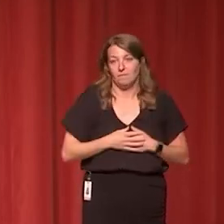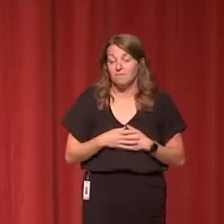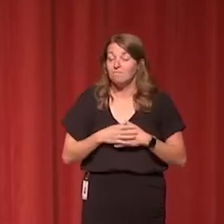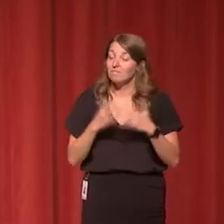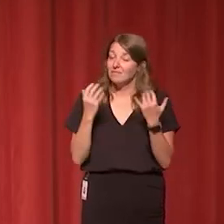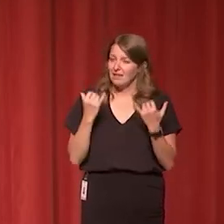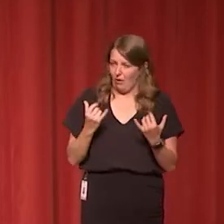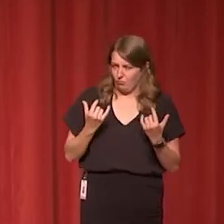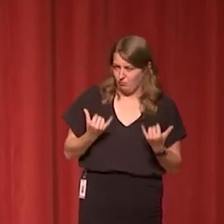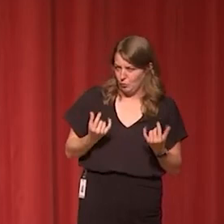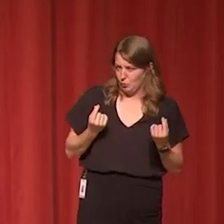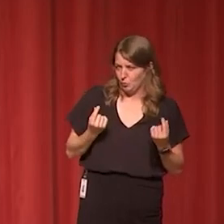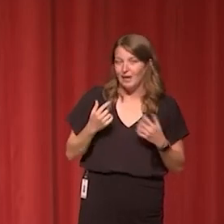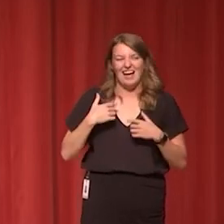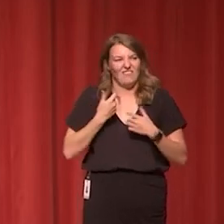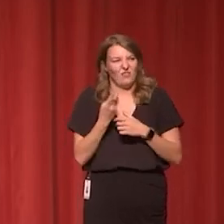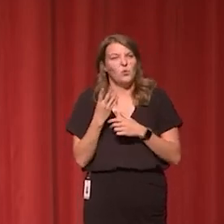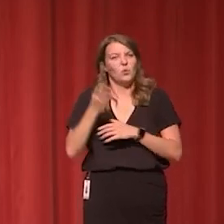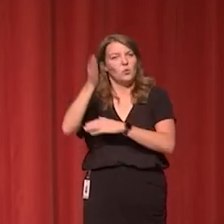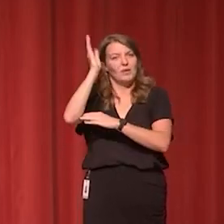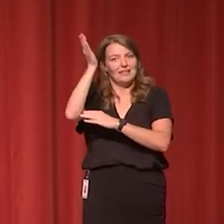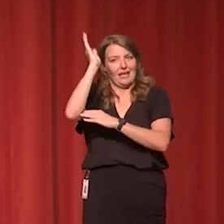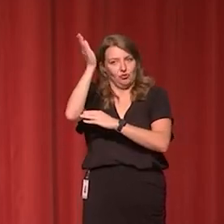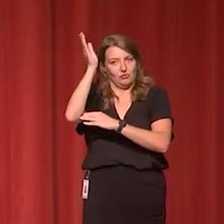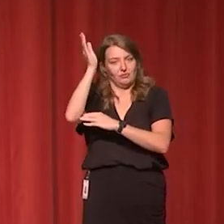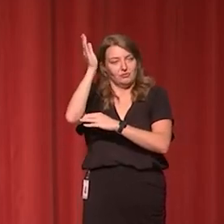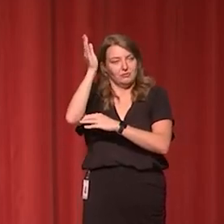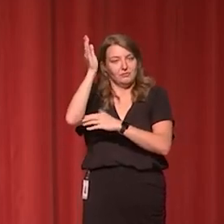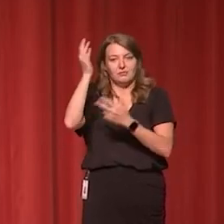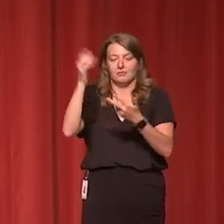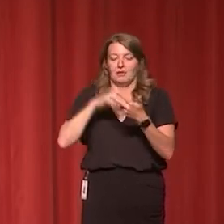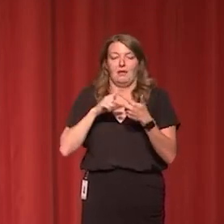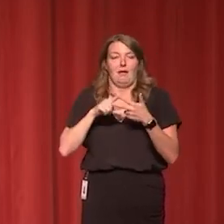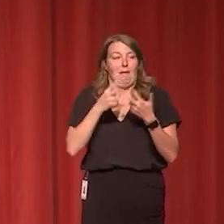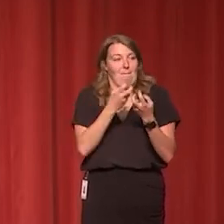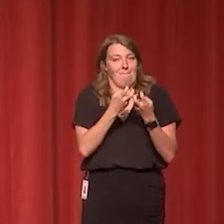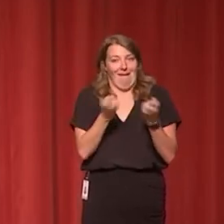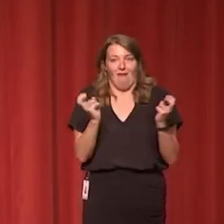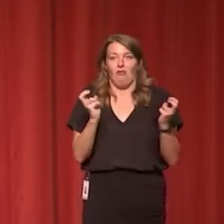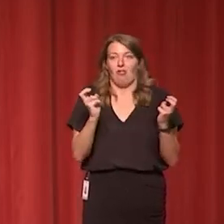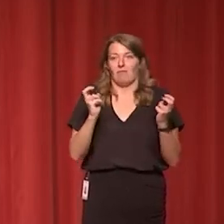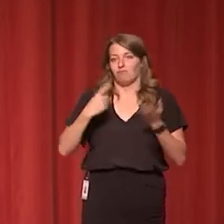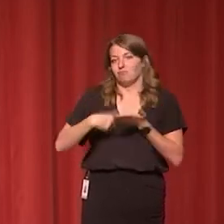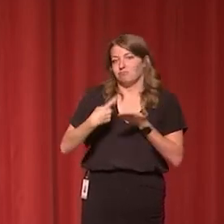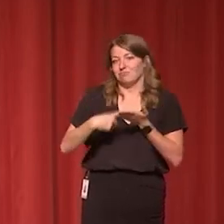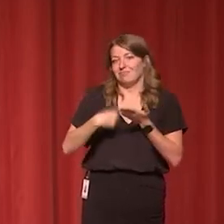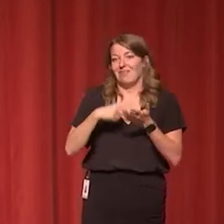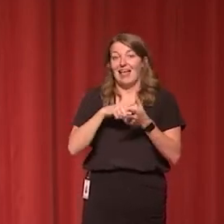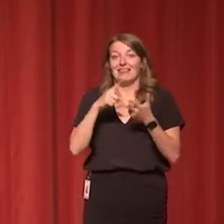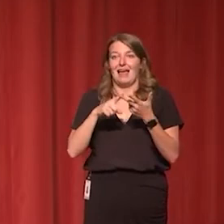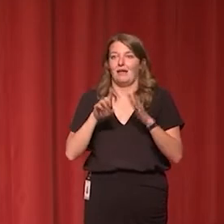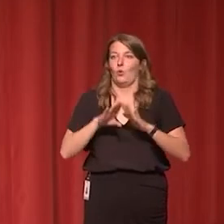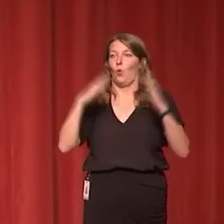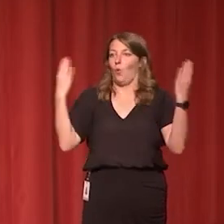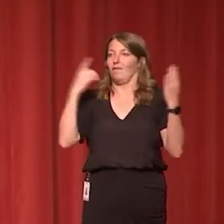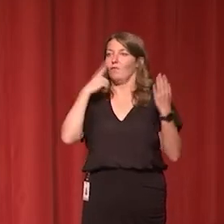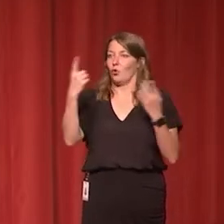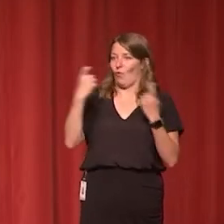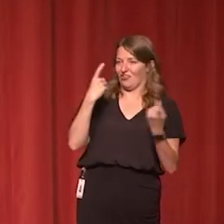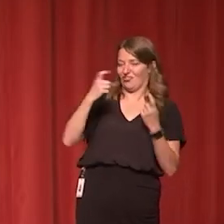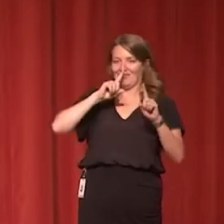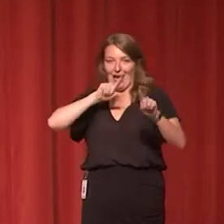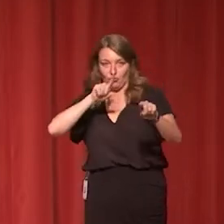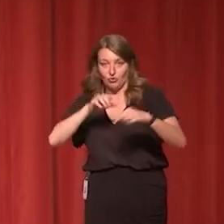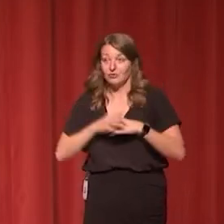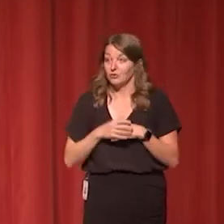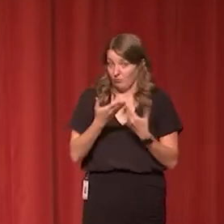going to do today is we're going to have a presentation, a couple presentations, panel discussion, and then we're going to open up things for Q&A. So if you